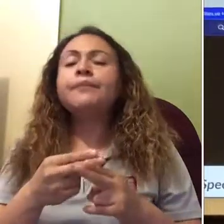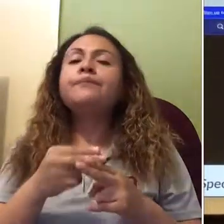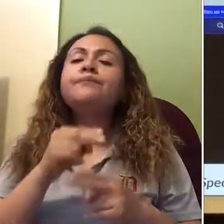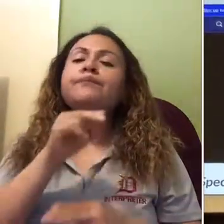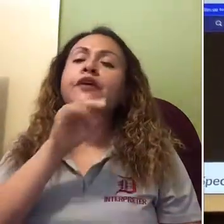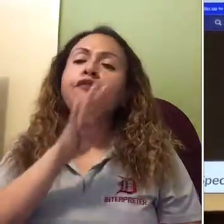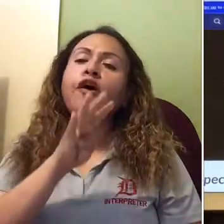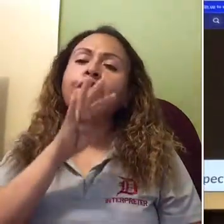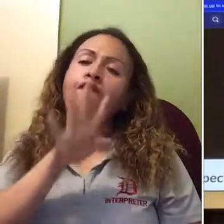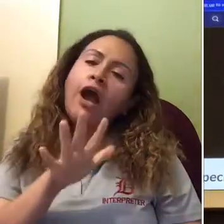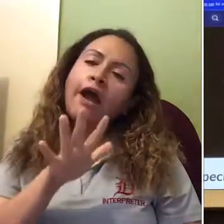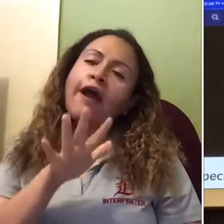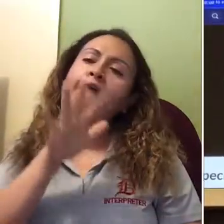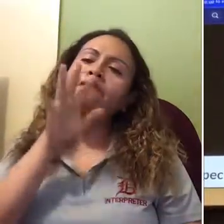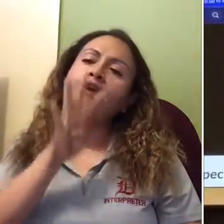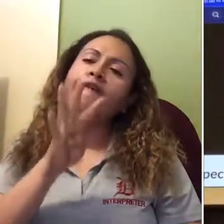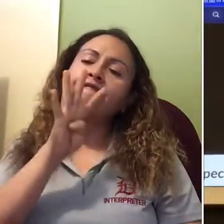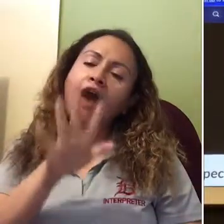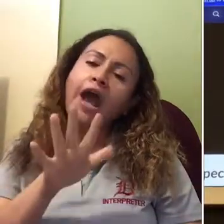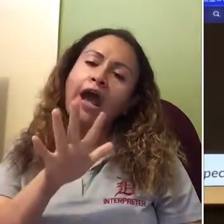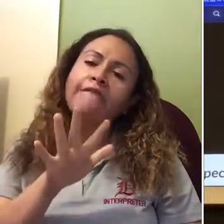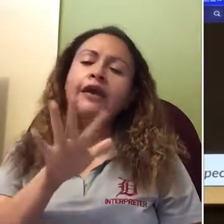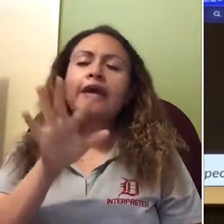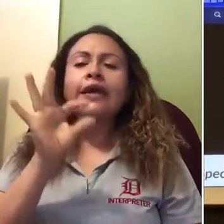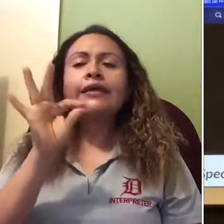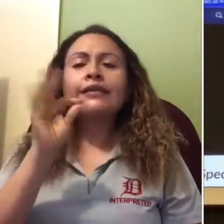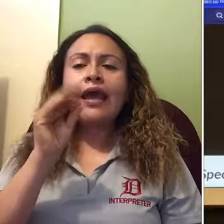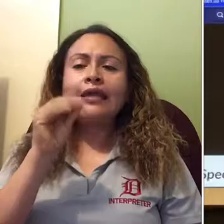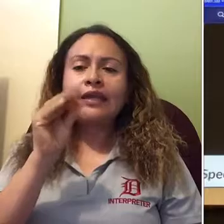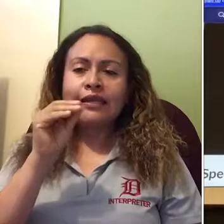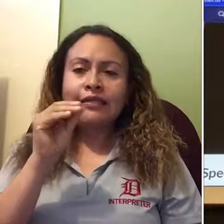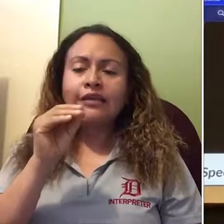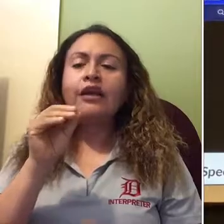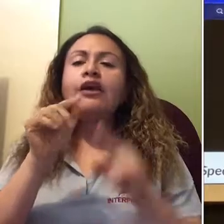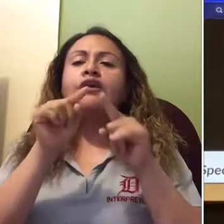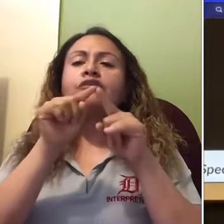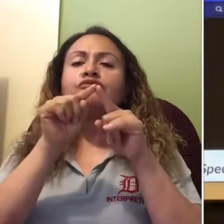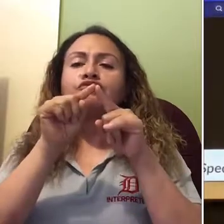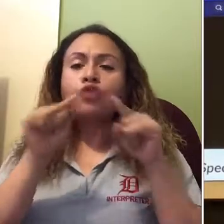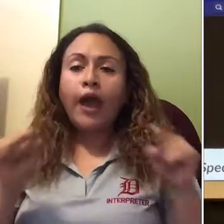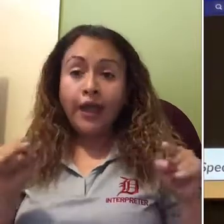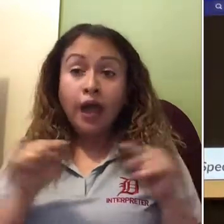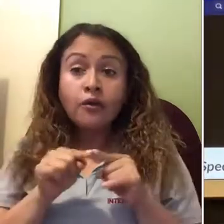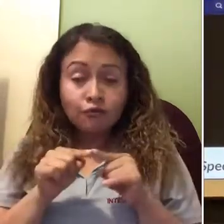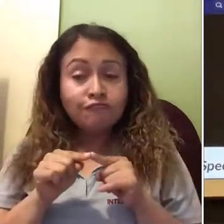a 45, 45, 90 triangle.